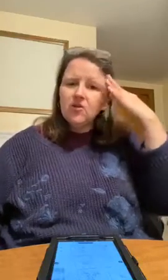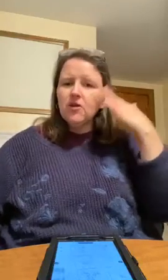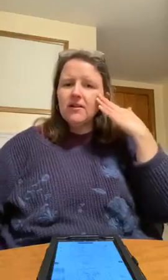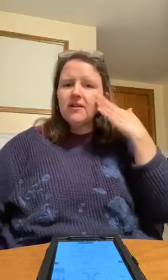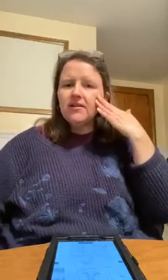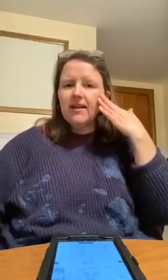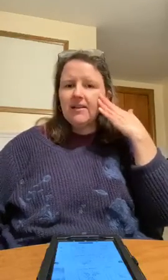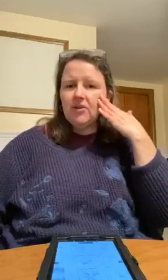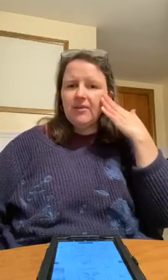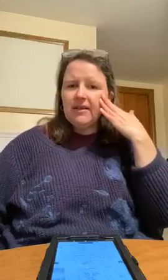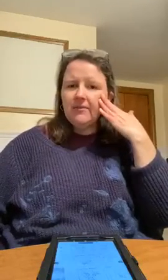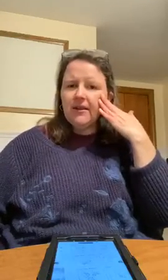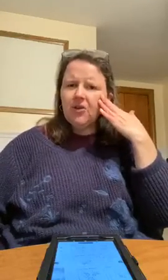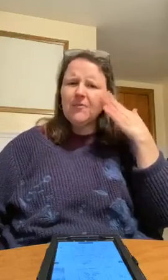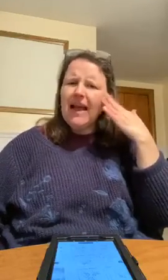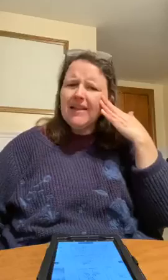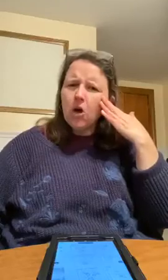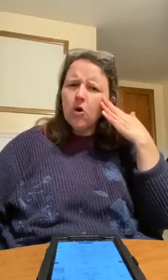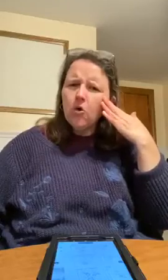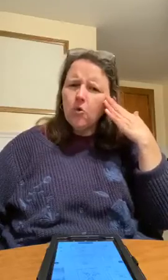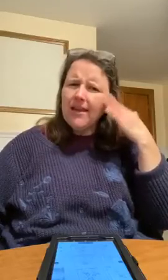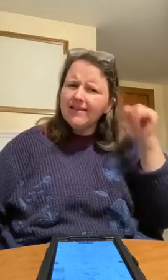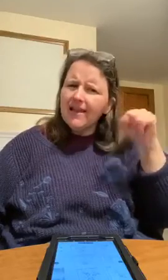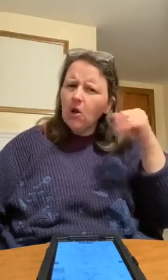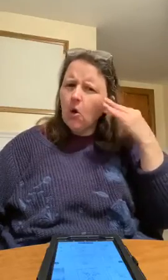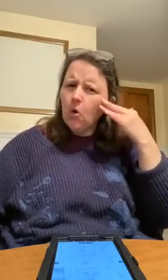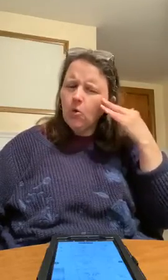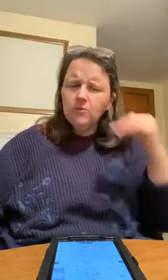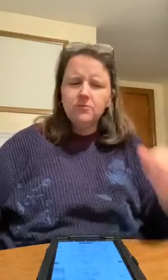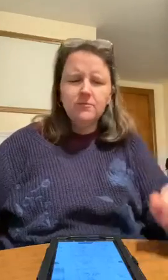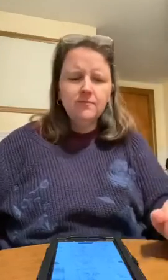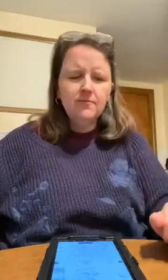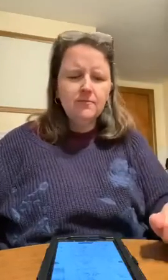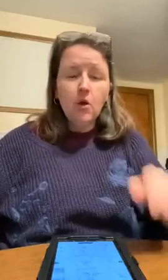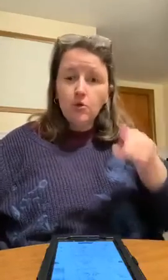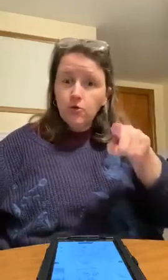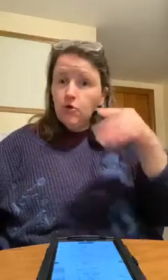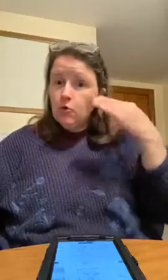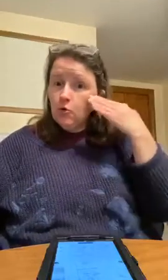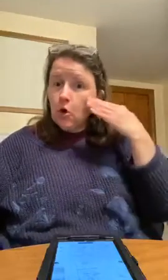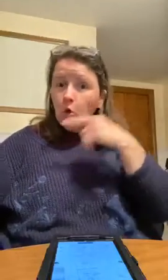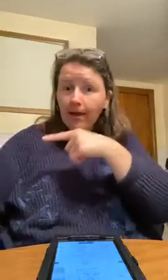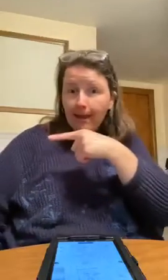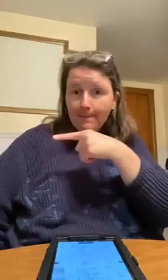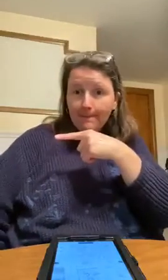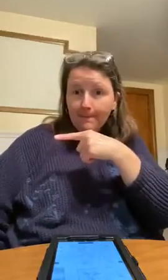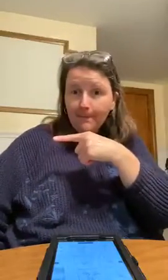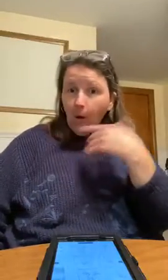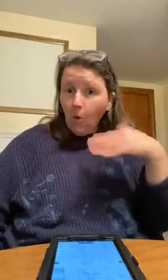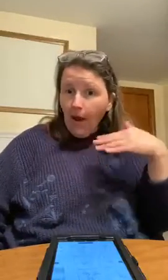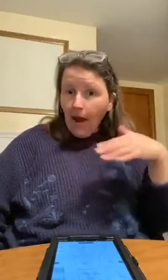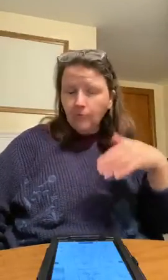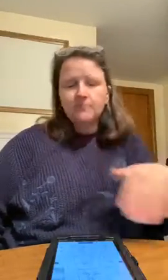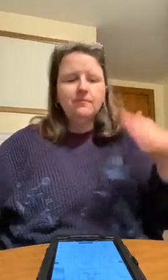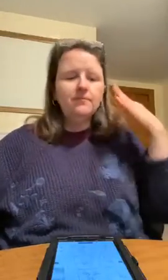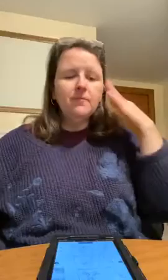shortcut to kind of do it down here. I know. Yes, I know. Do you know him? Oh, wow.